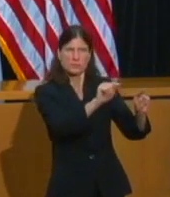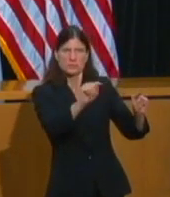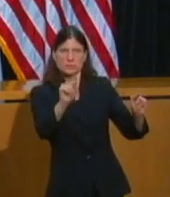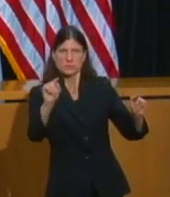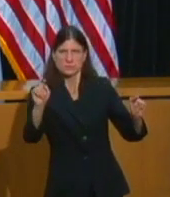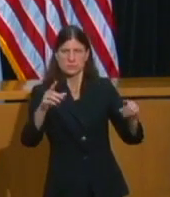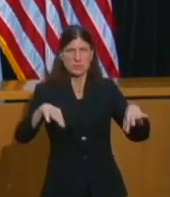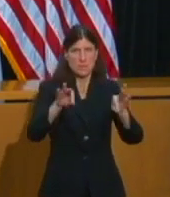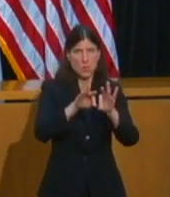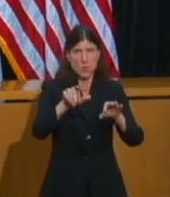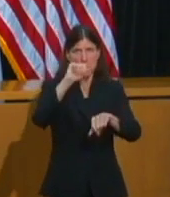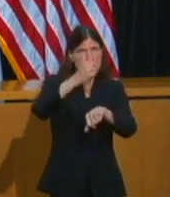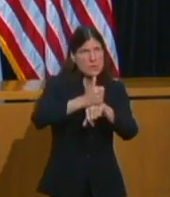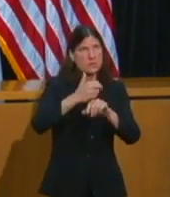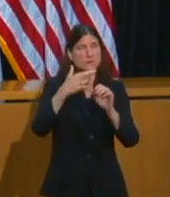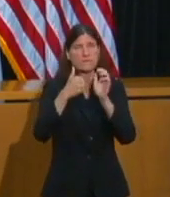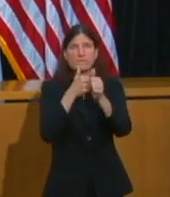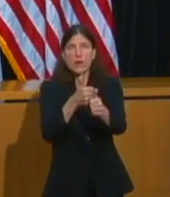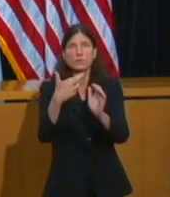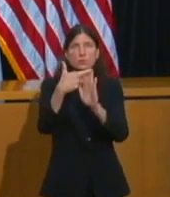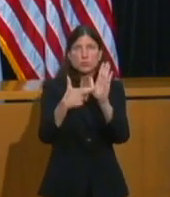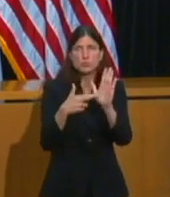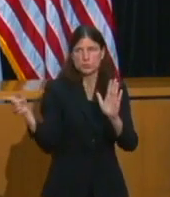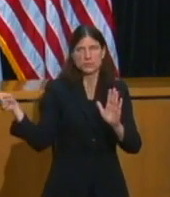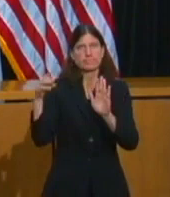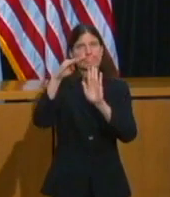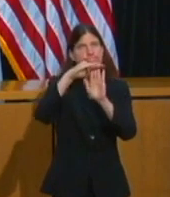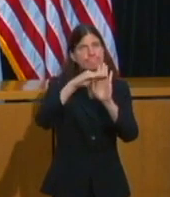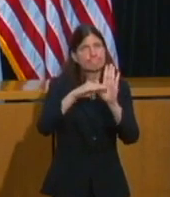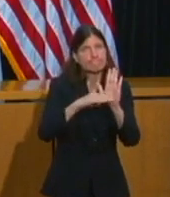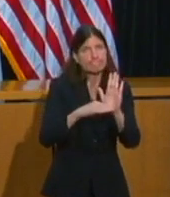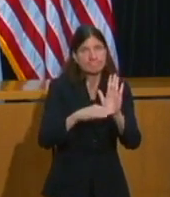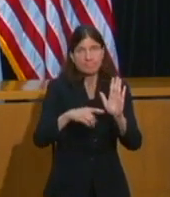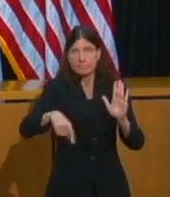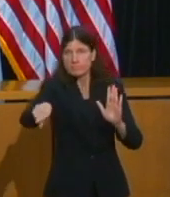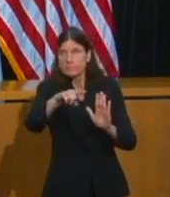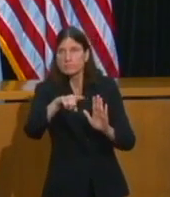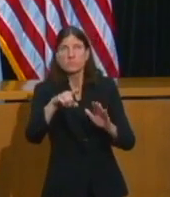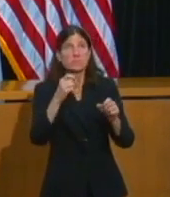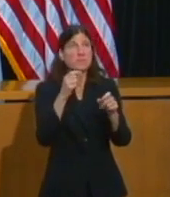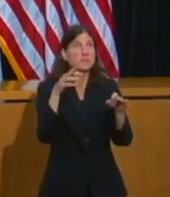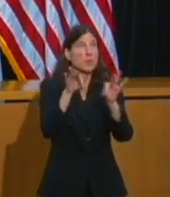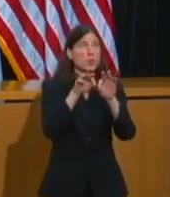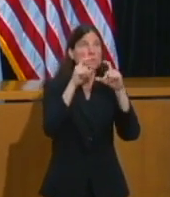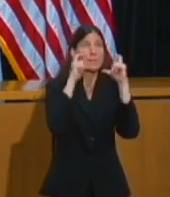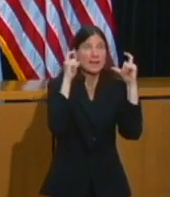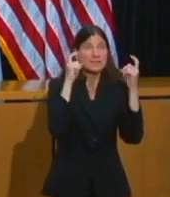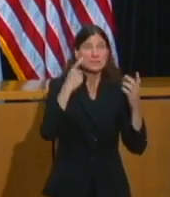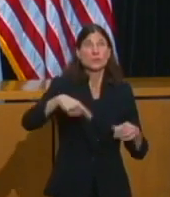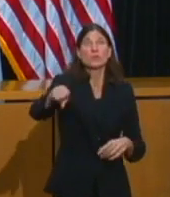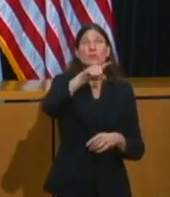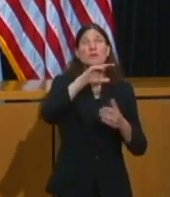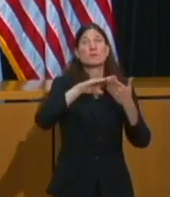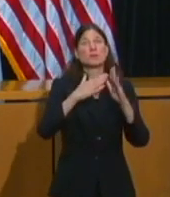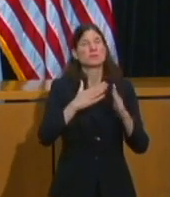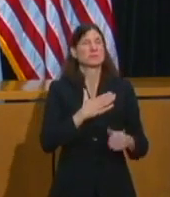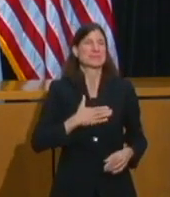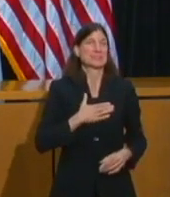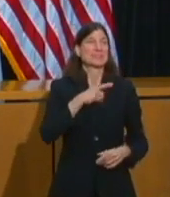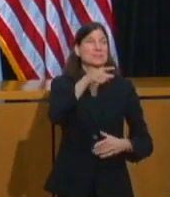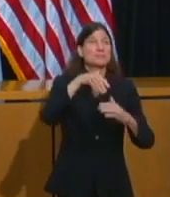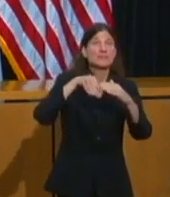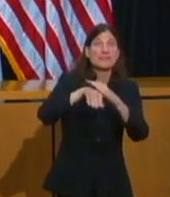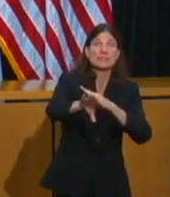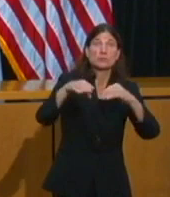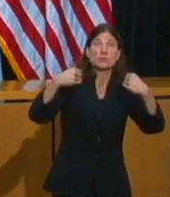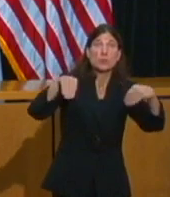surfaces, distance yourself from others, and be vigilant with respect to symptoms. And please stay home when you can, and especially if you